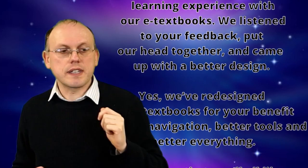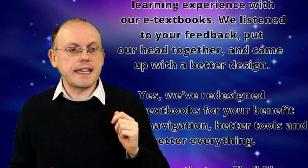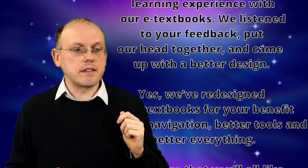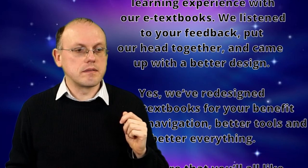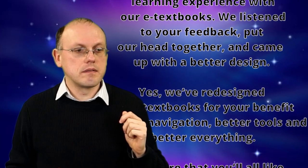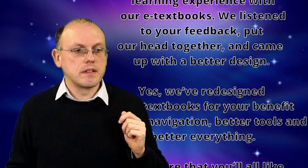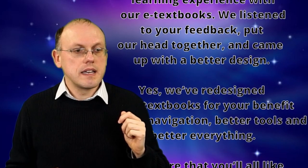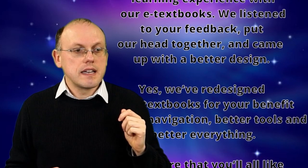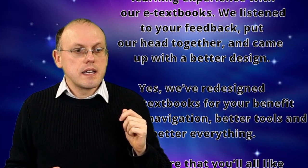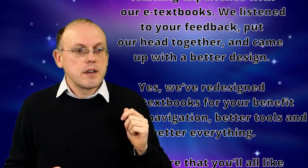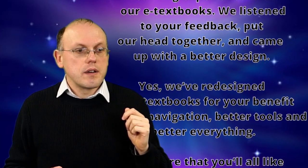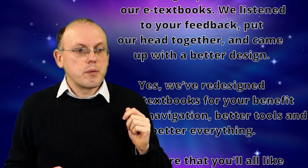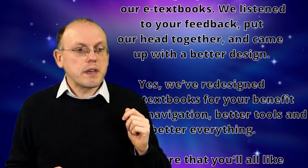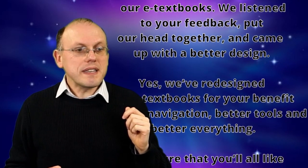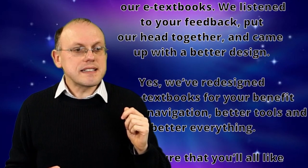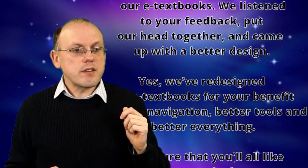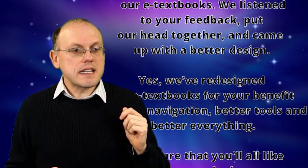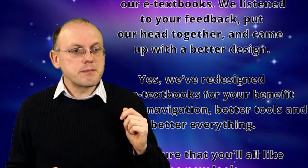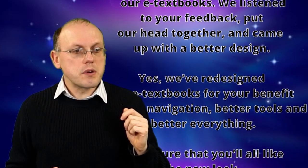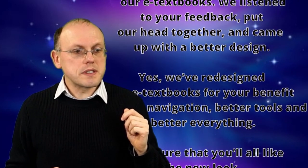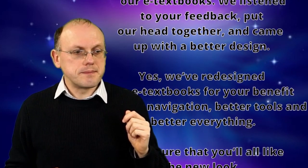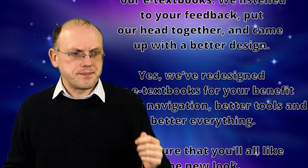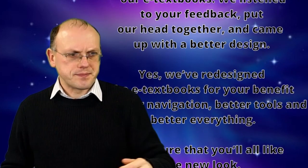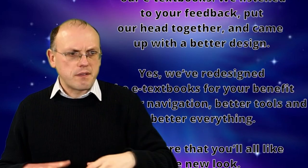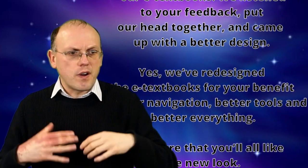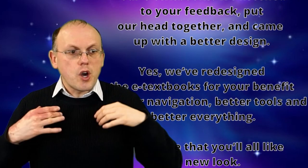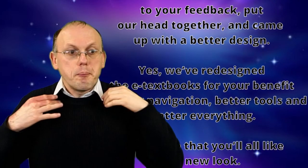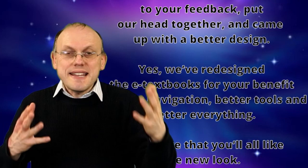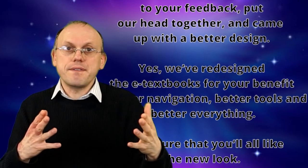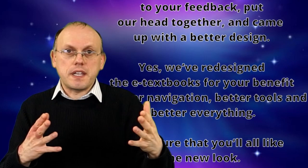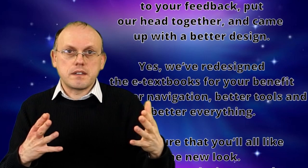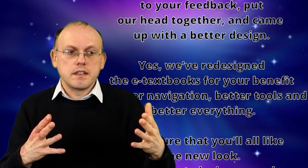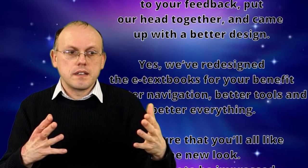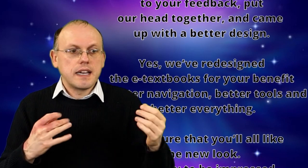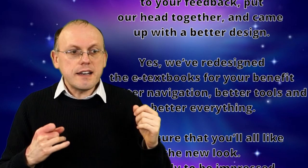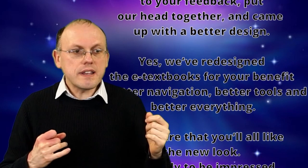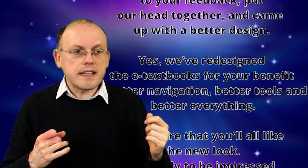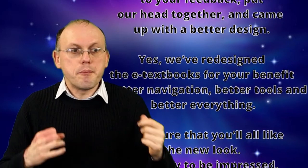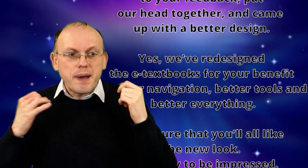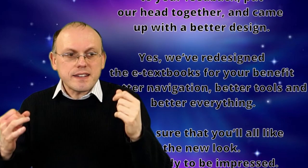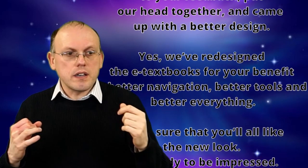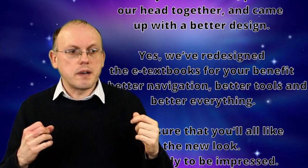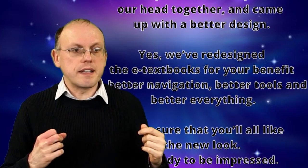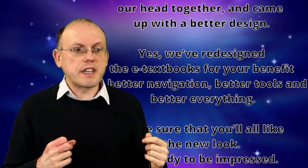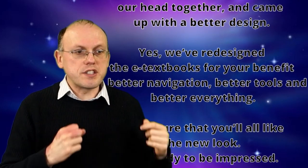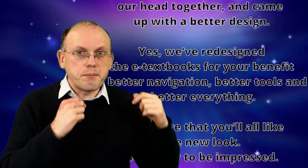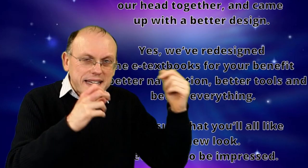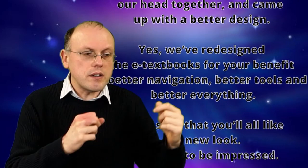again. We redesigned the textbooks for your benefit. And again, better navigation, better